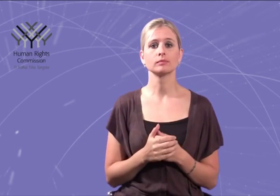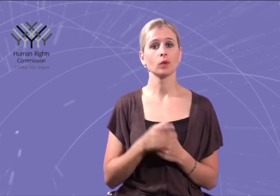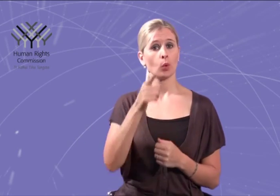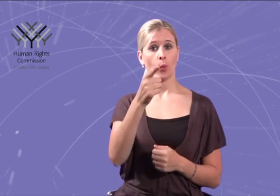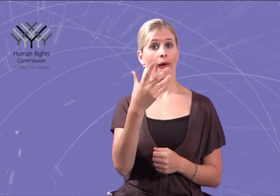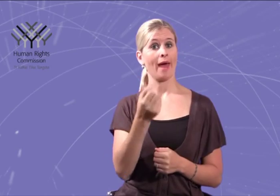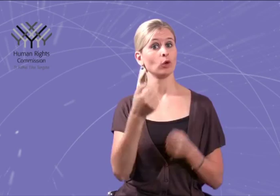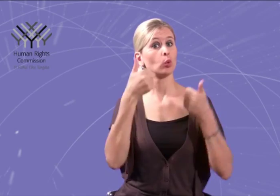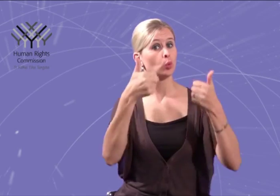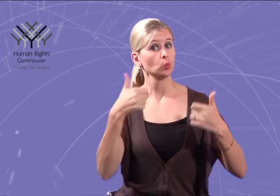make their own decisions,